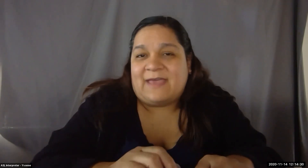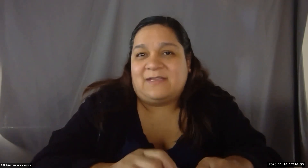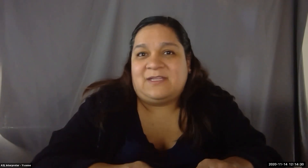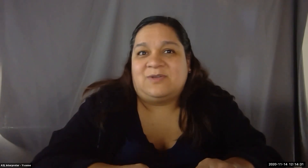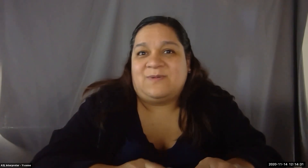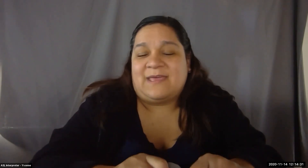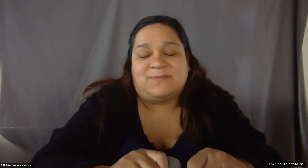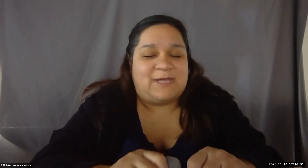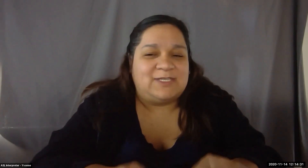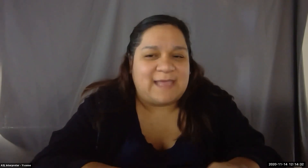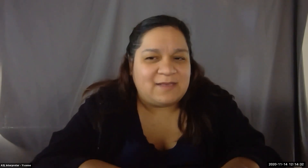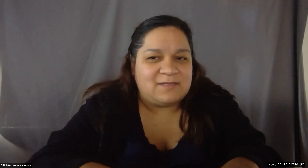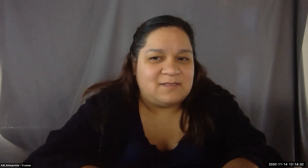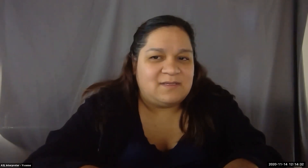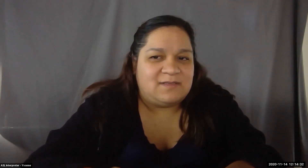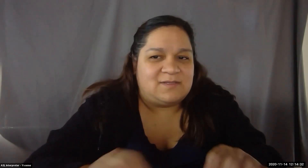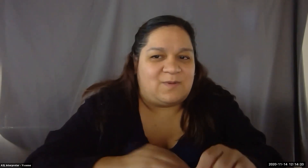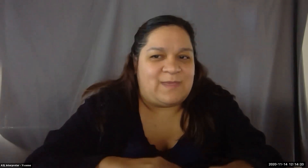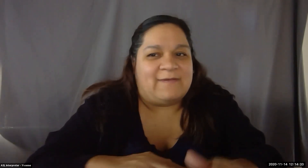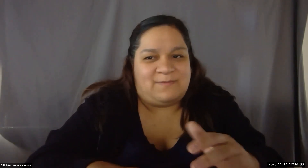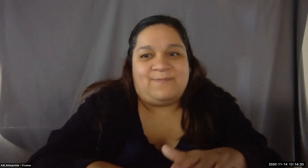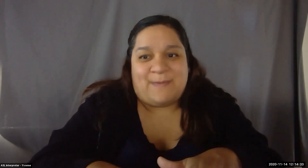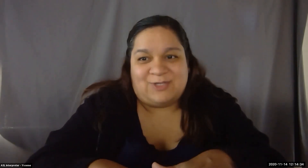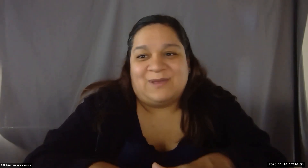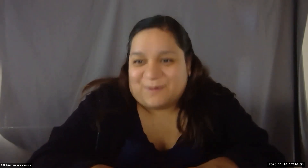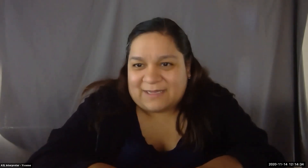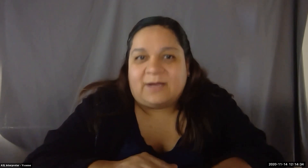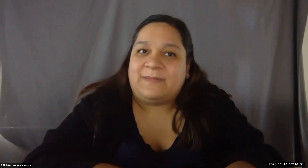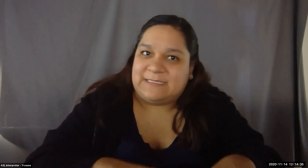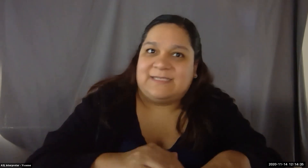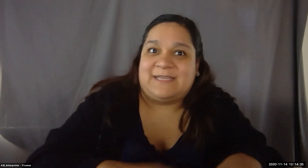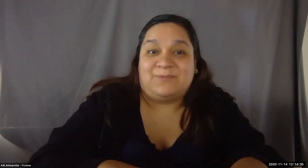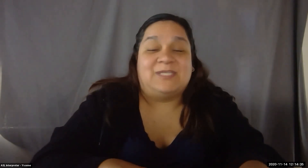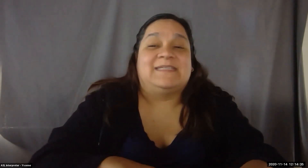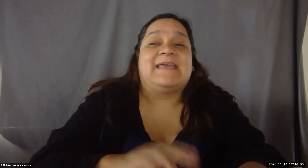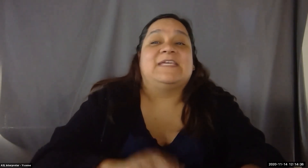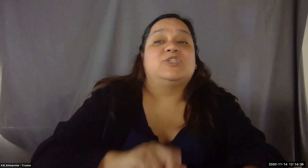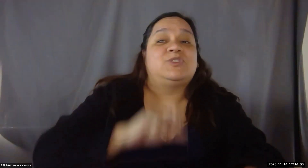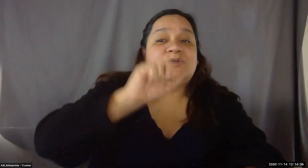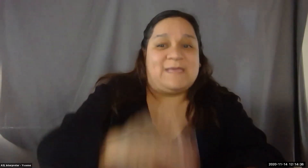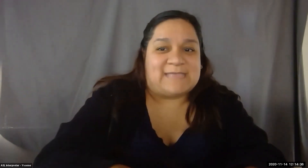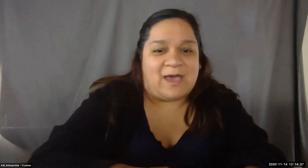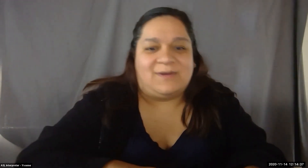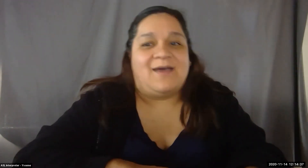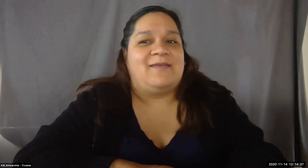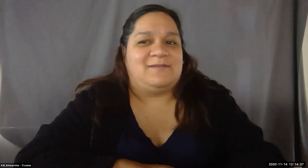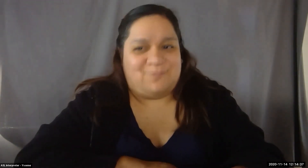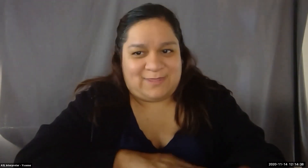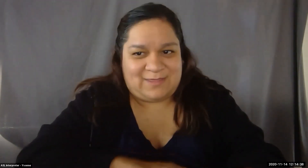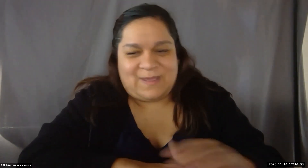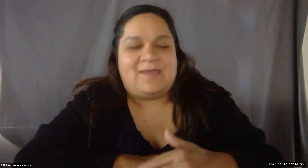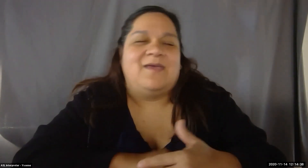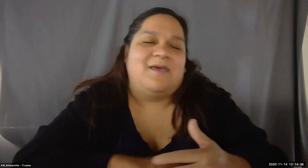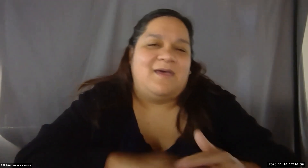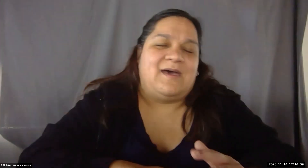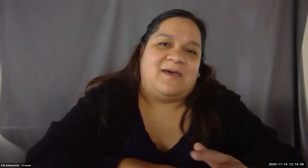we've had an issue with the expiration date. So we have to make sure that we're clear. Please get us an expiration date that's 2 weeks out, not within